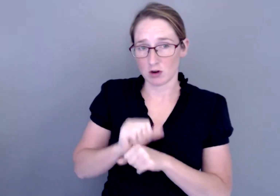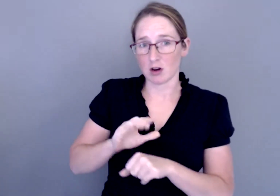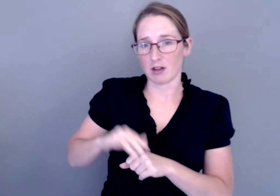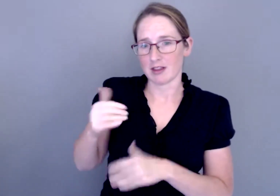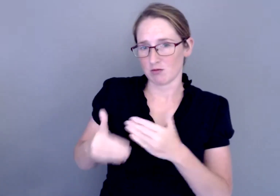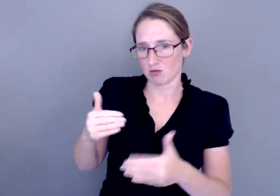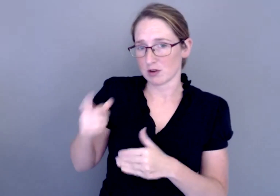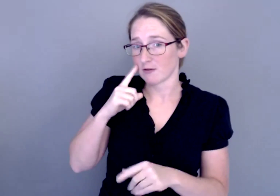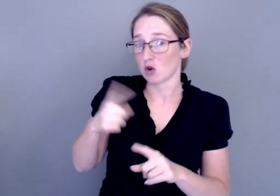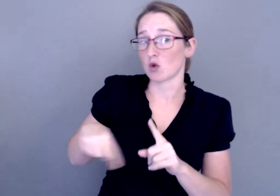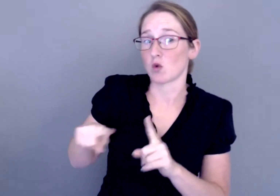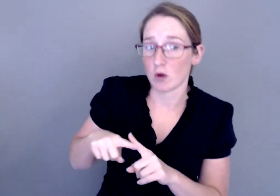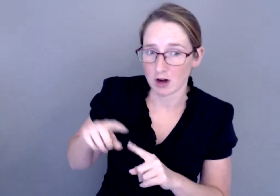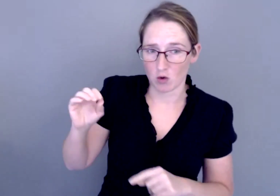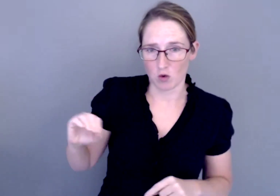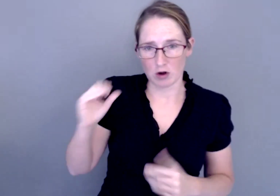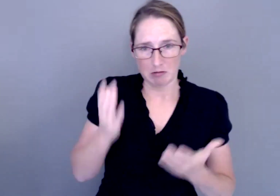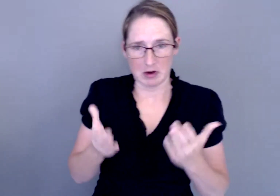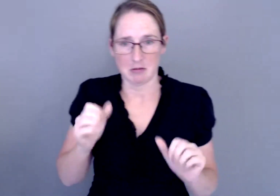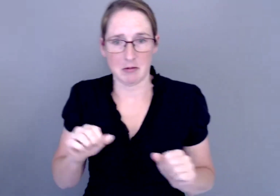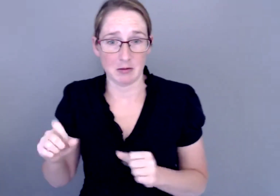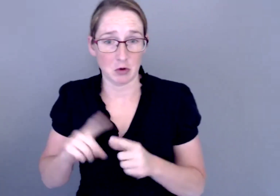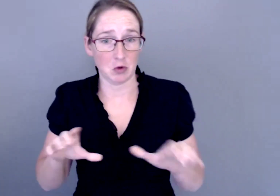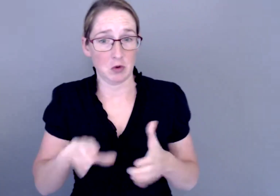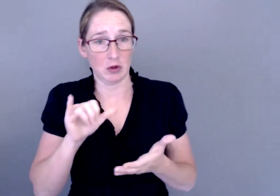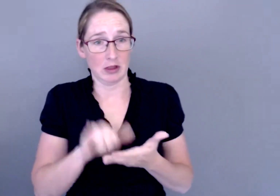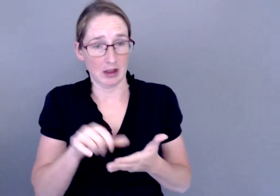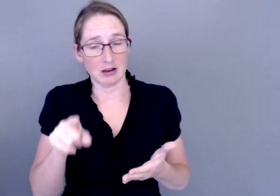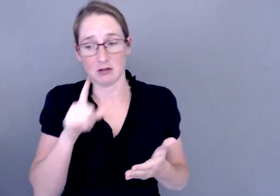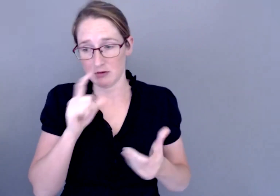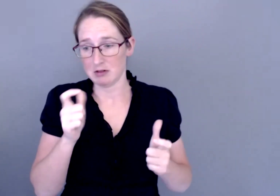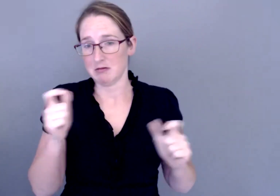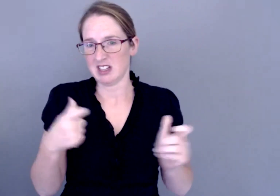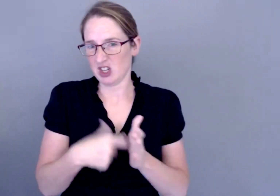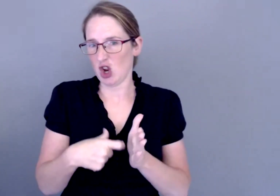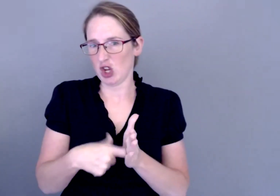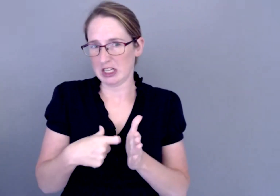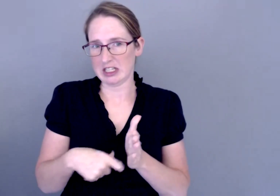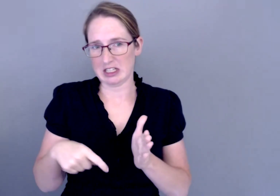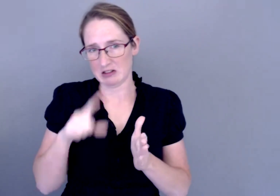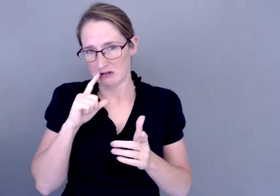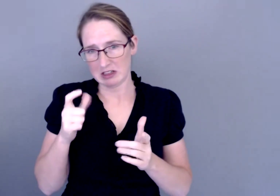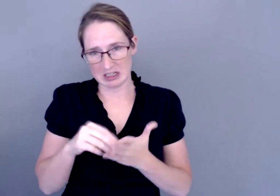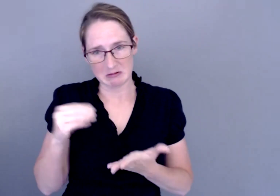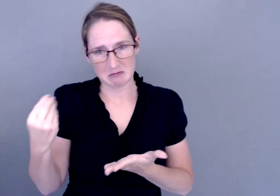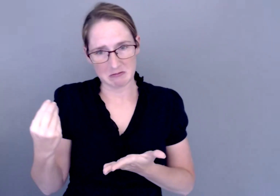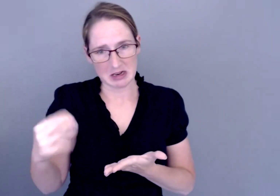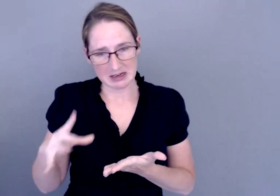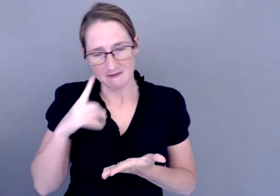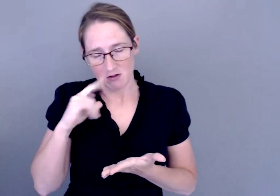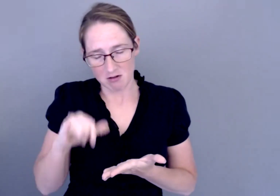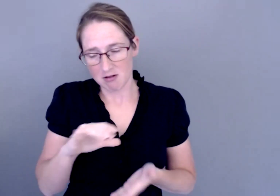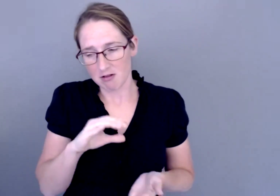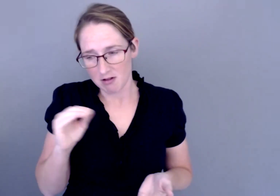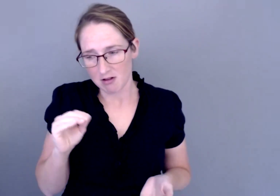process for when Oregon might be able to do that. There is a significant cost. It is quite expensive, and